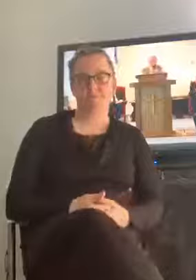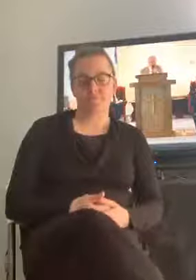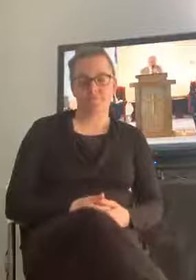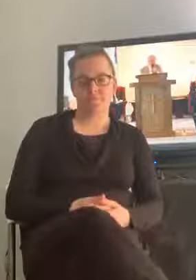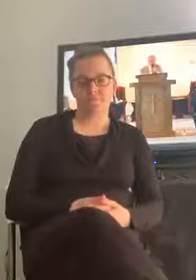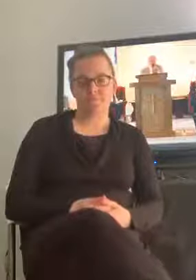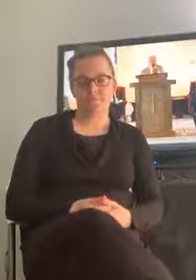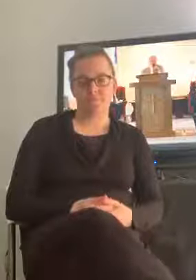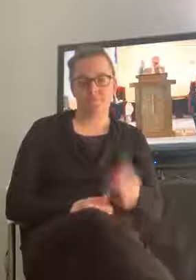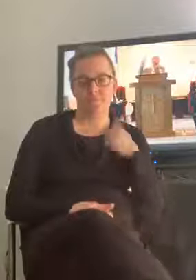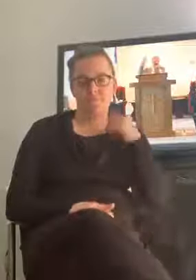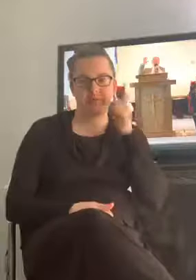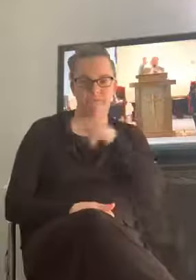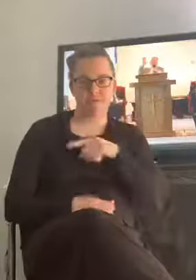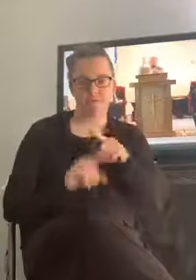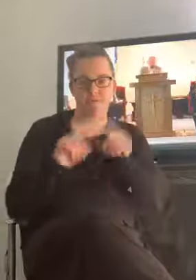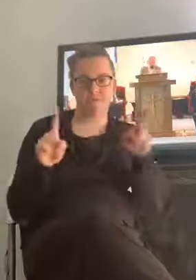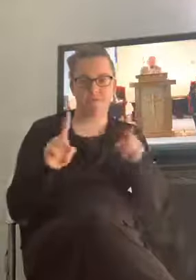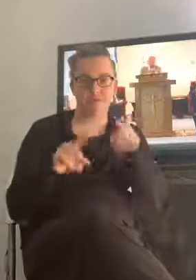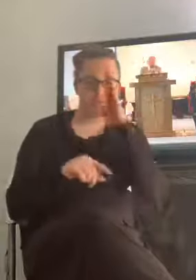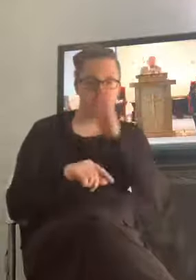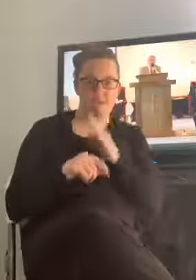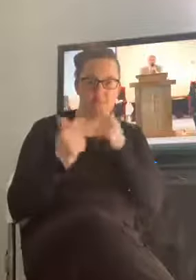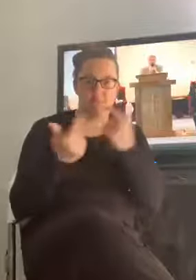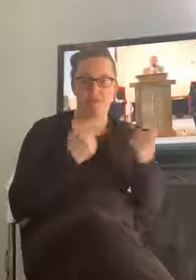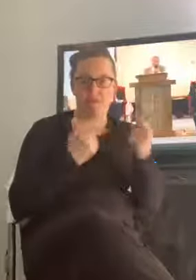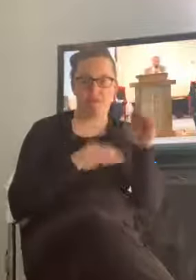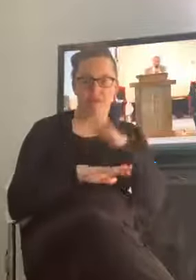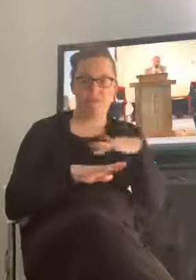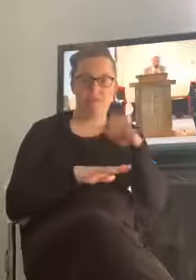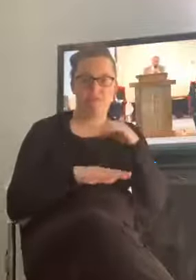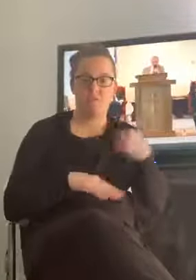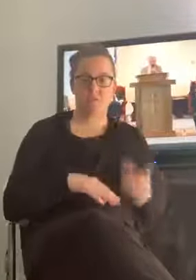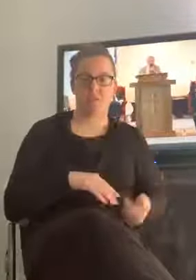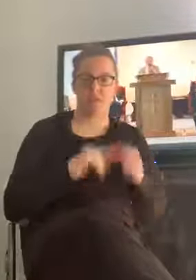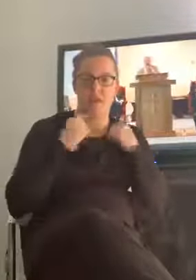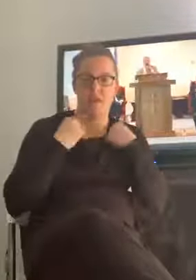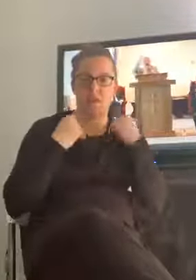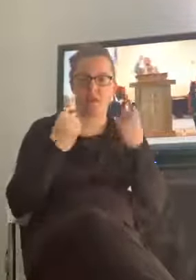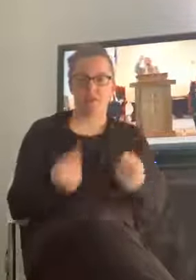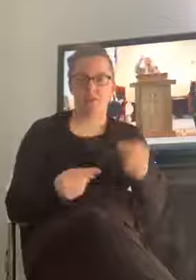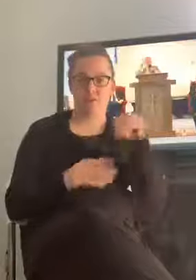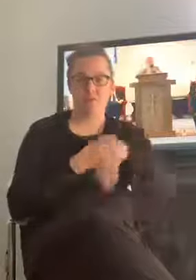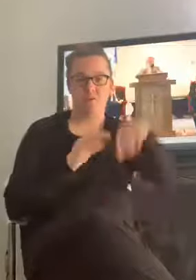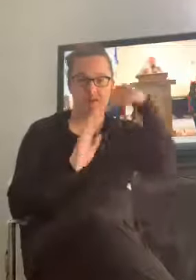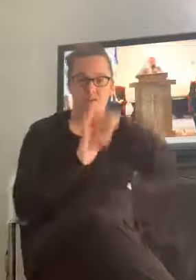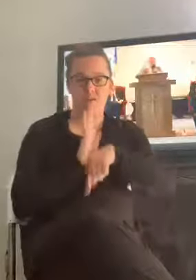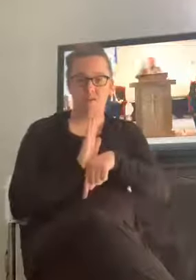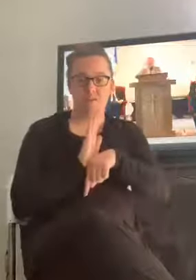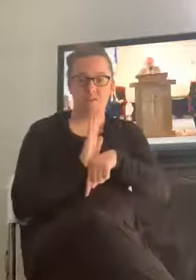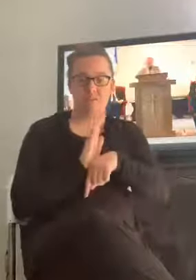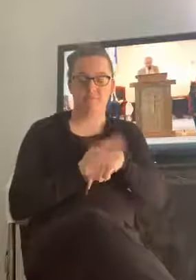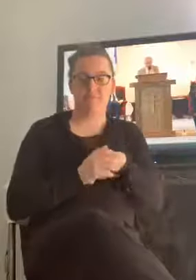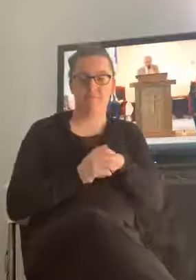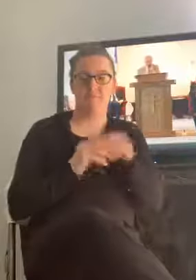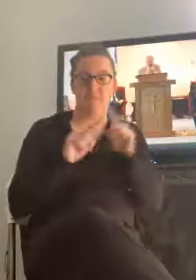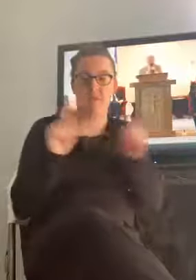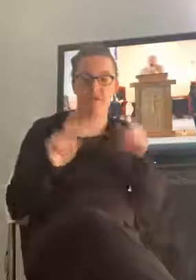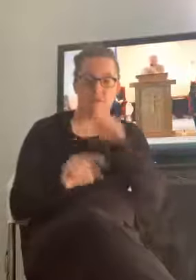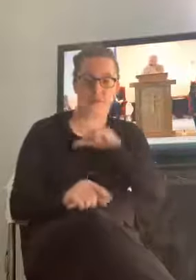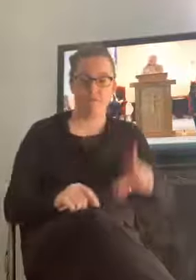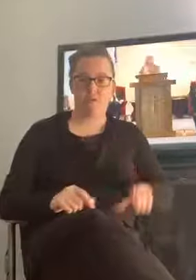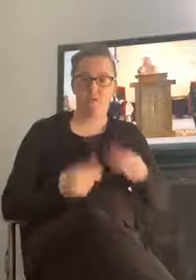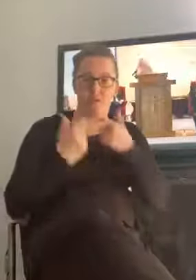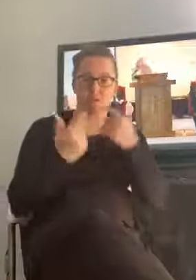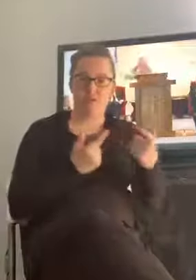something foolish and I went out into the deep end where I shouldn't have been, and I would have sunk, I would have drowned.